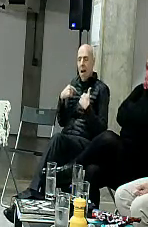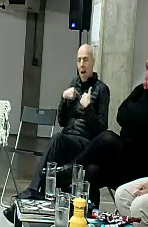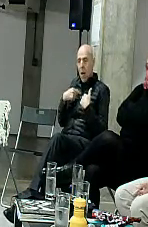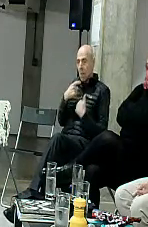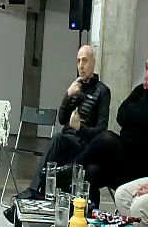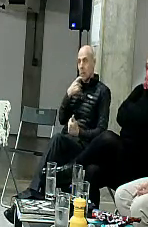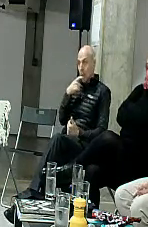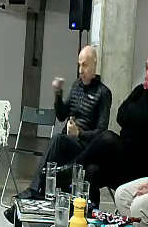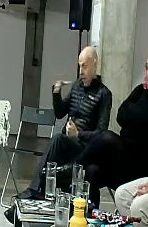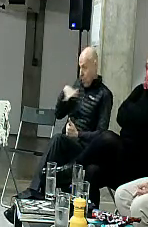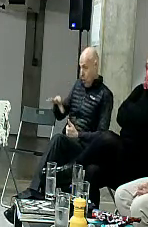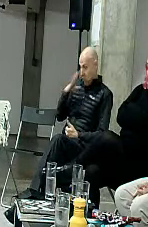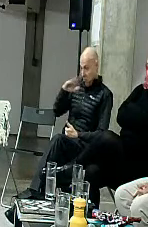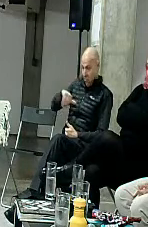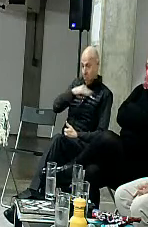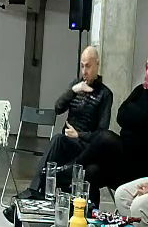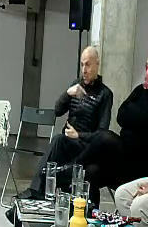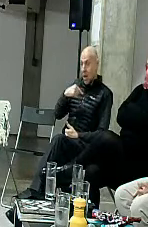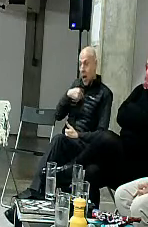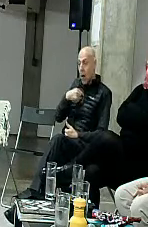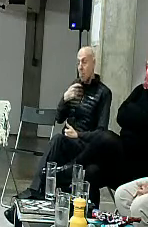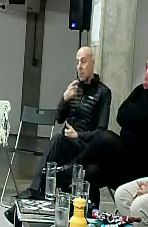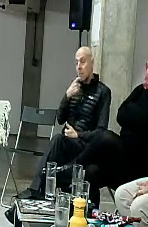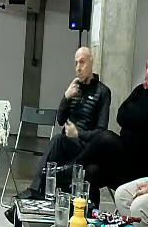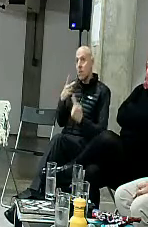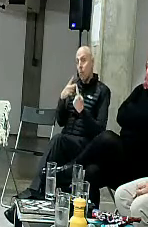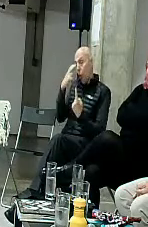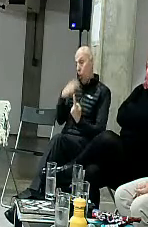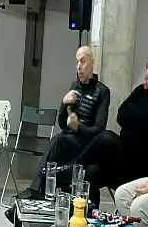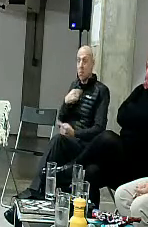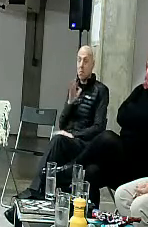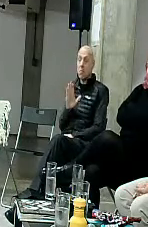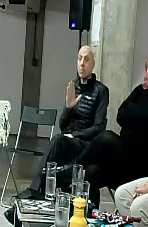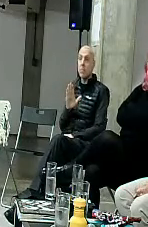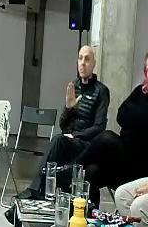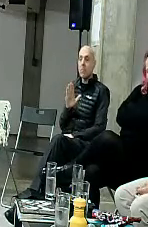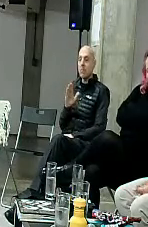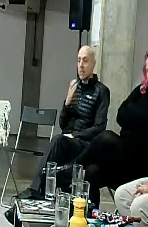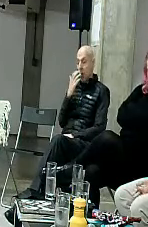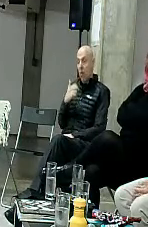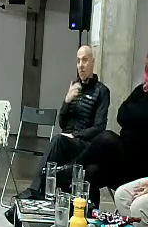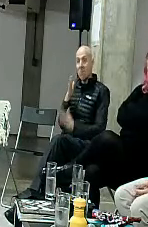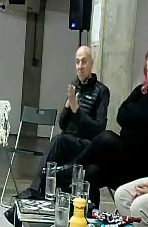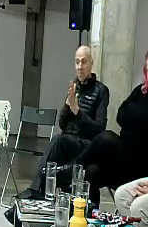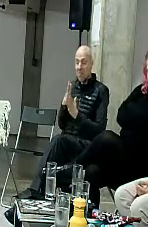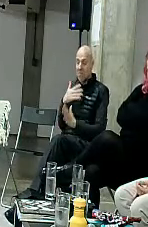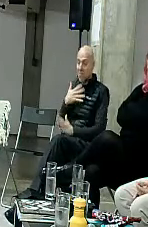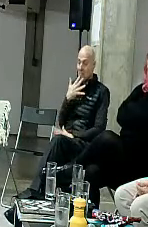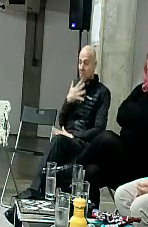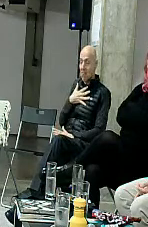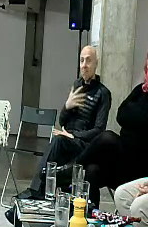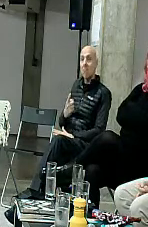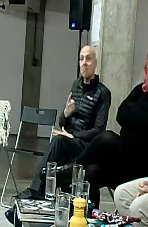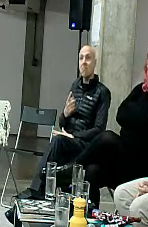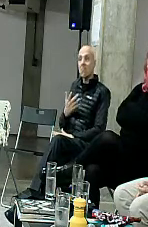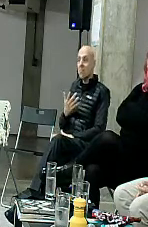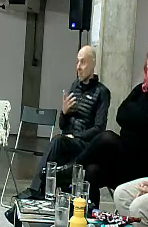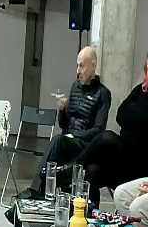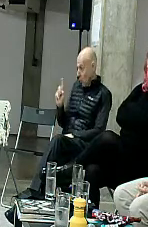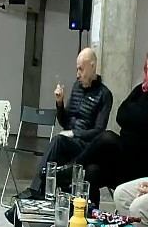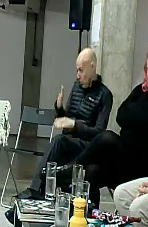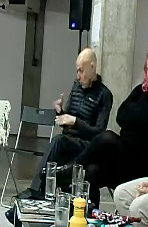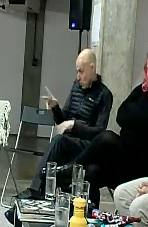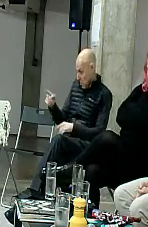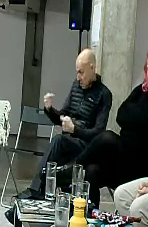I'm stubborn. And I'm also old, so that gives me the courage. And I keep saying, what are you going to do, kill